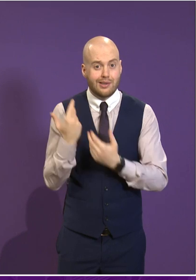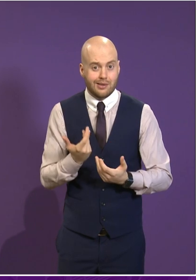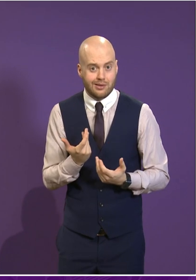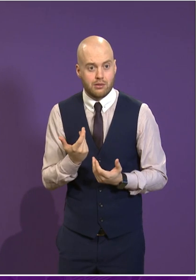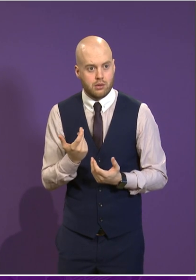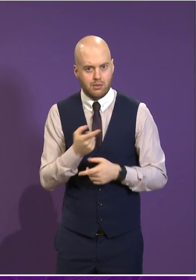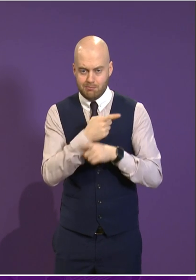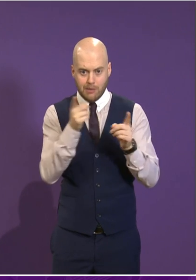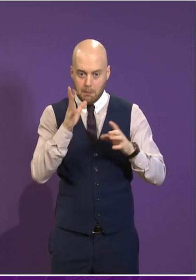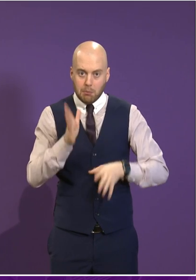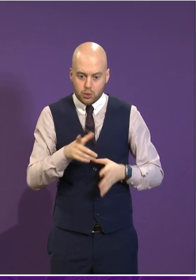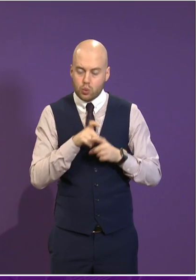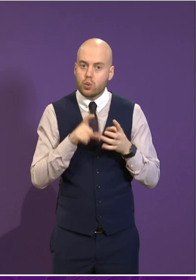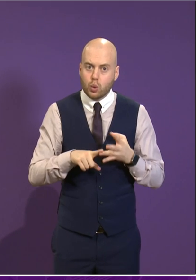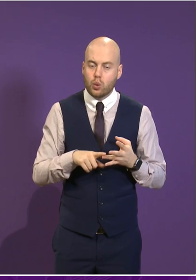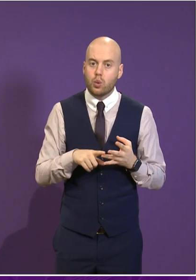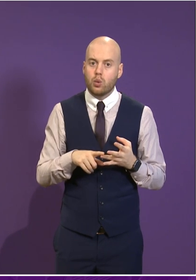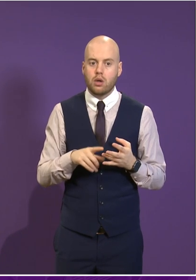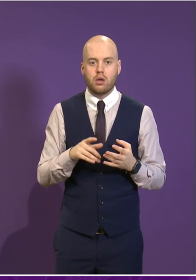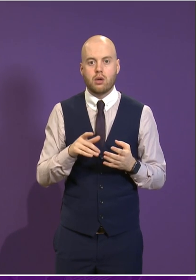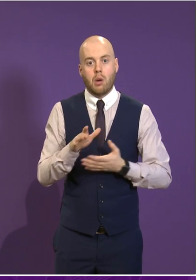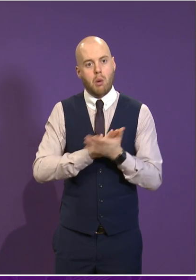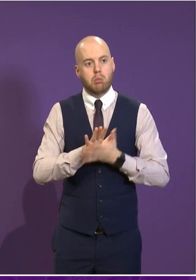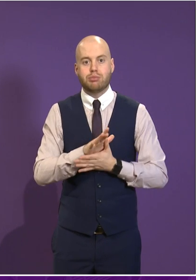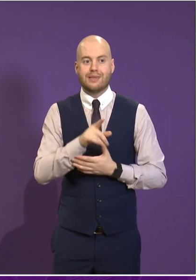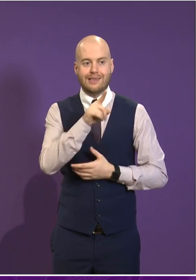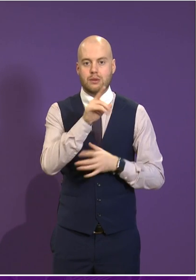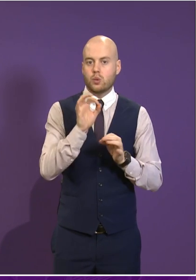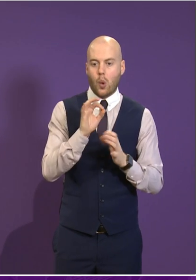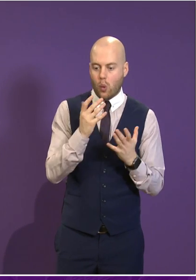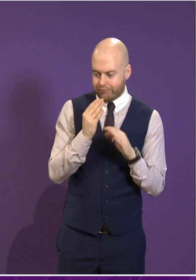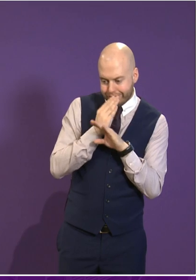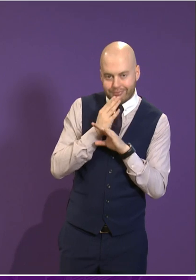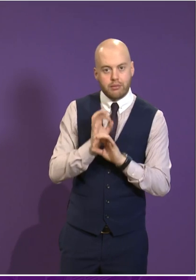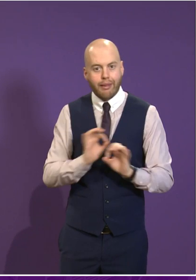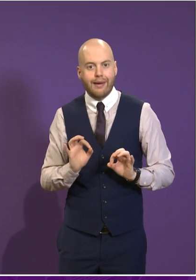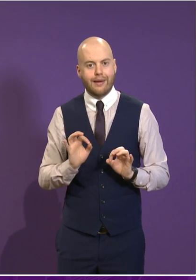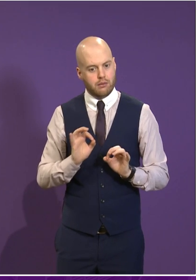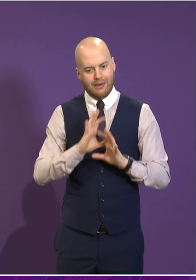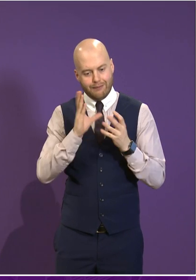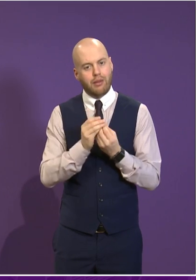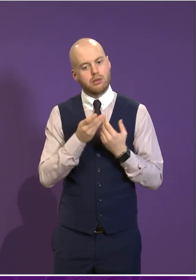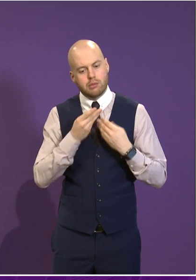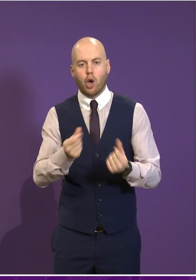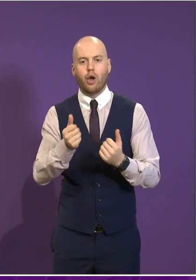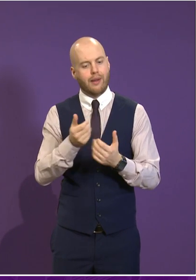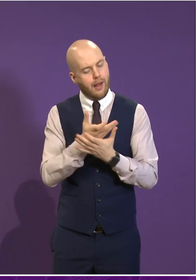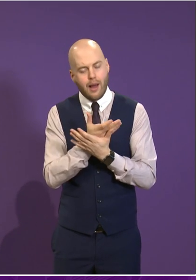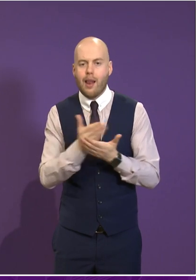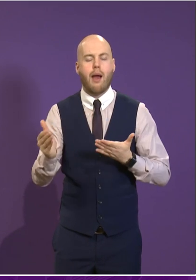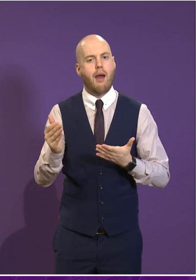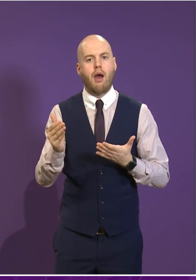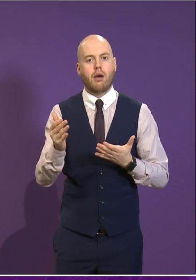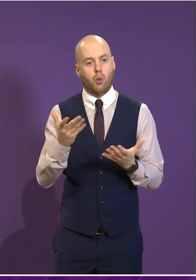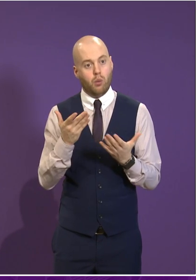institutions are subject to in terms of, you know, transparency of what they're doing and to assist with the evaluation